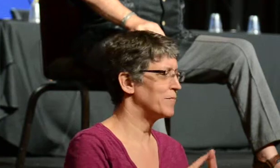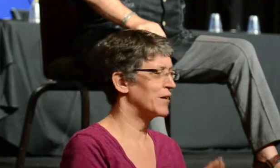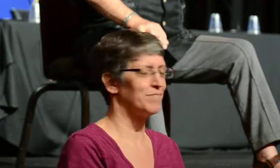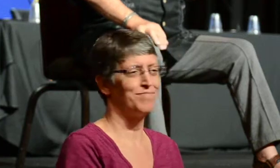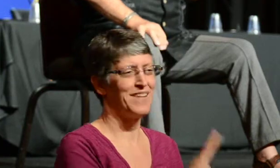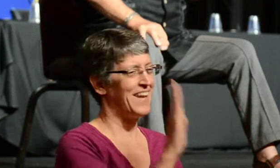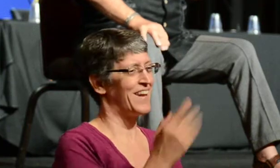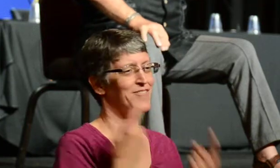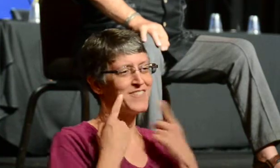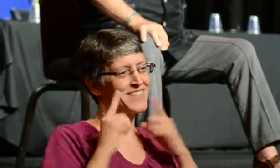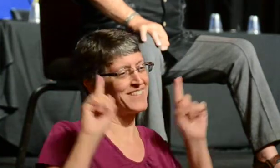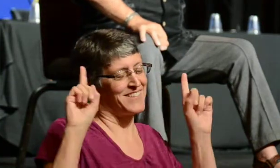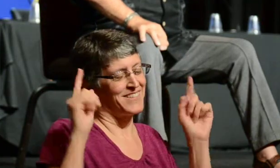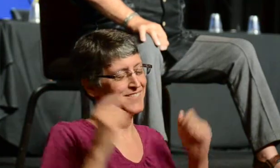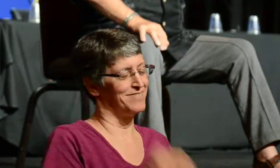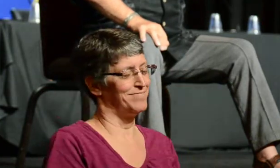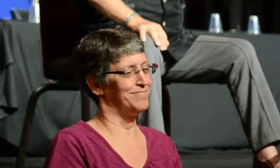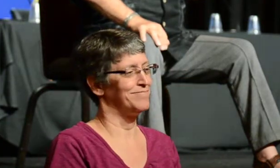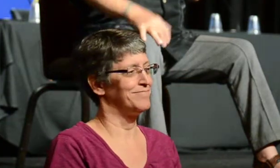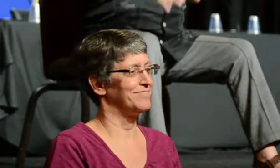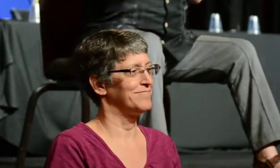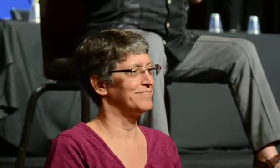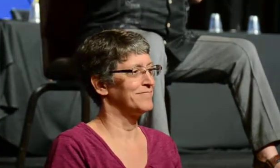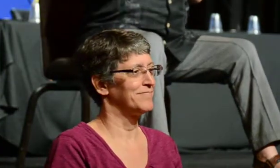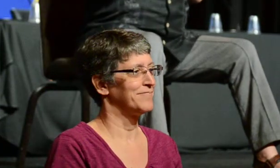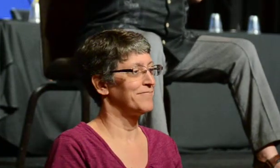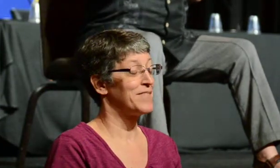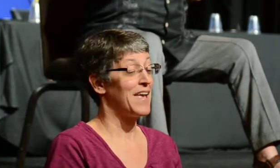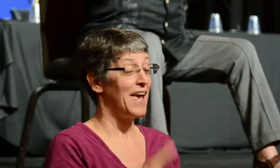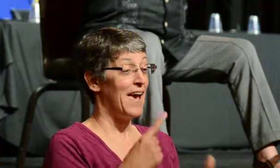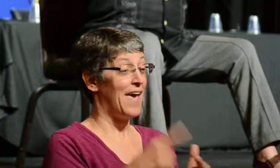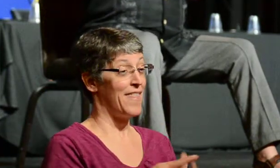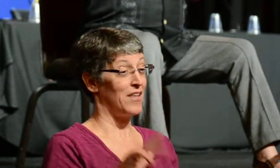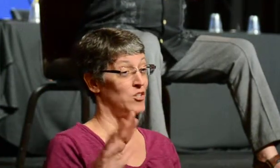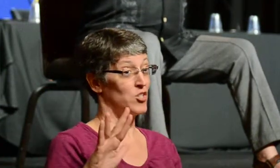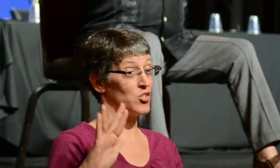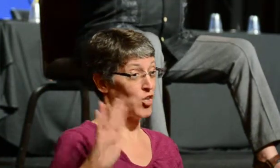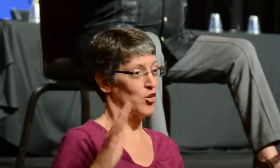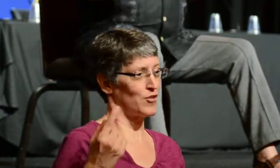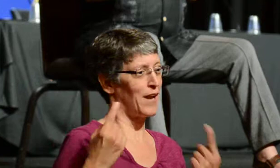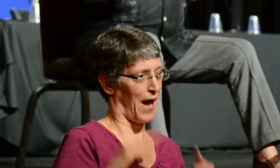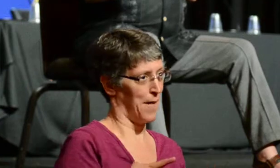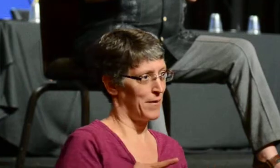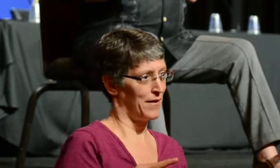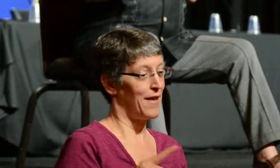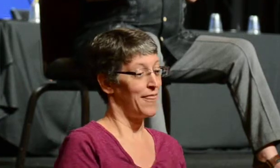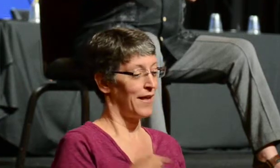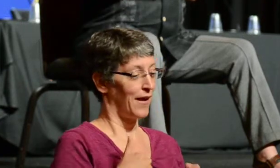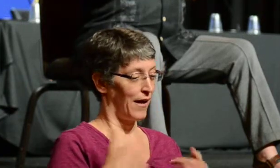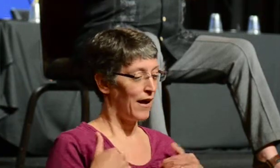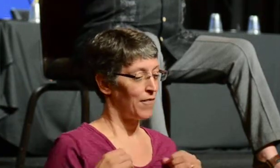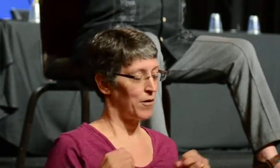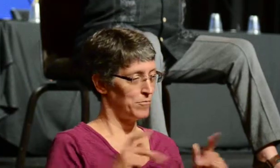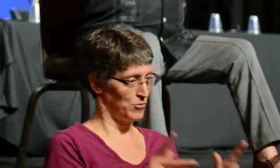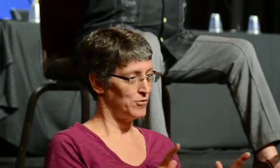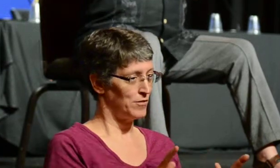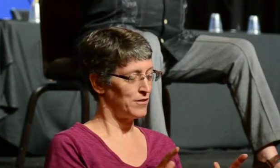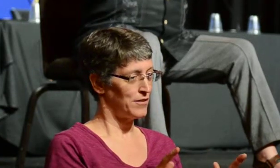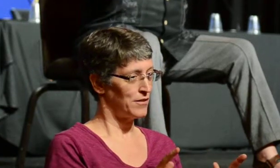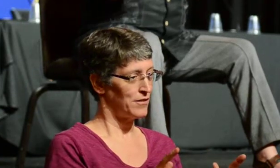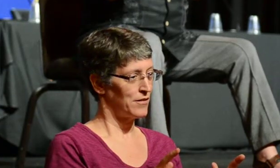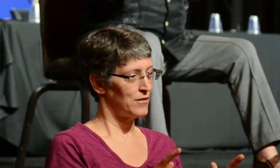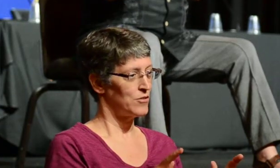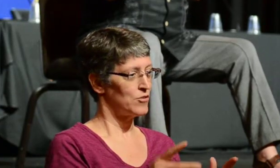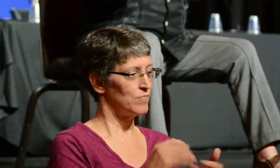being successful at it. And then Star Trek happened, and I got the opportunity